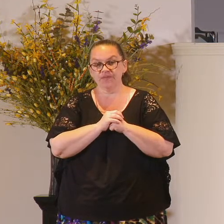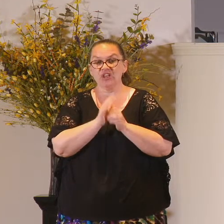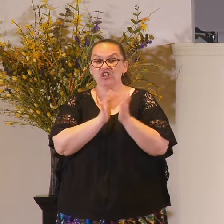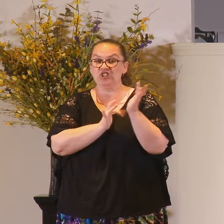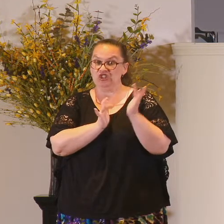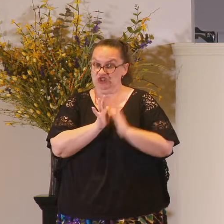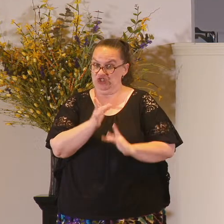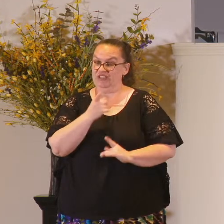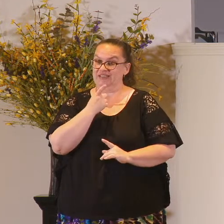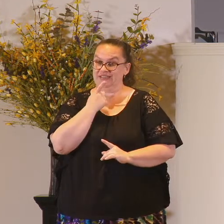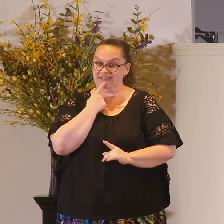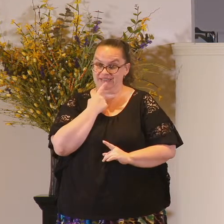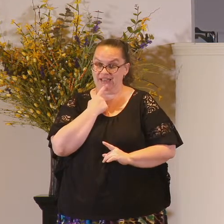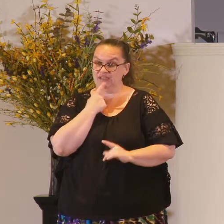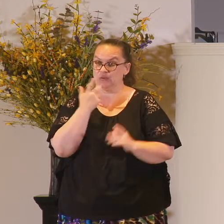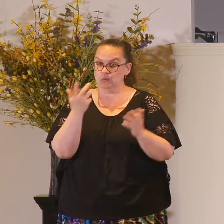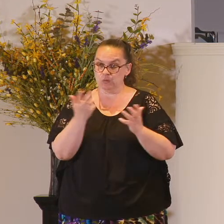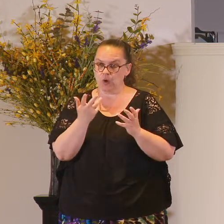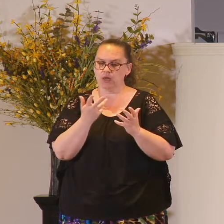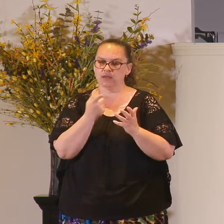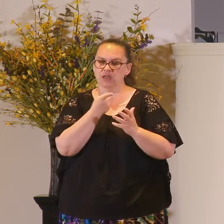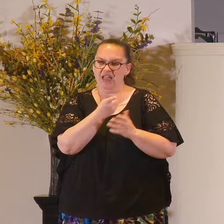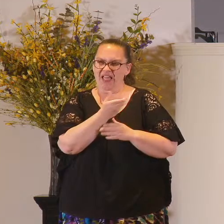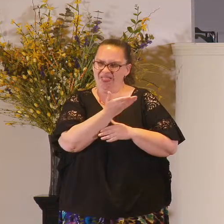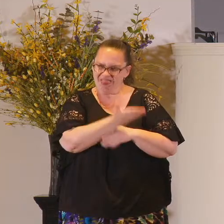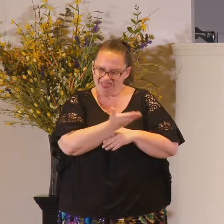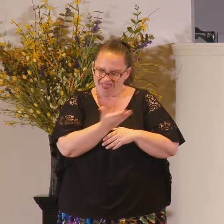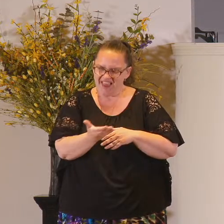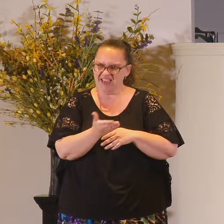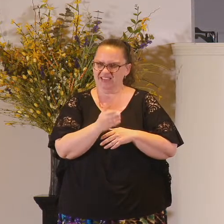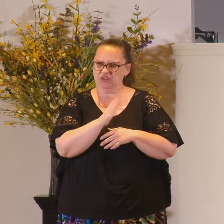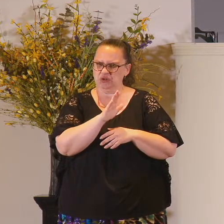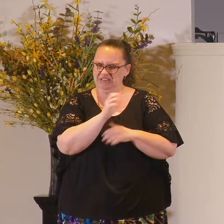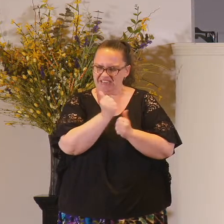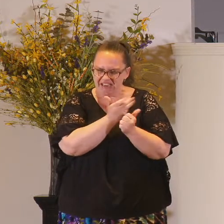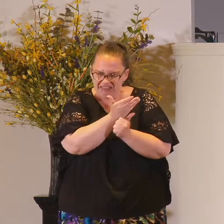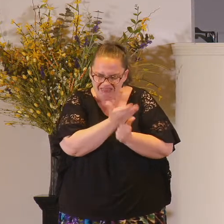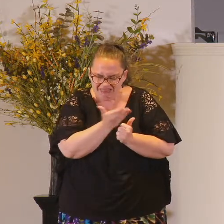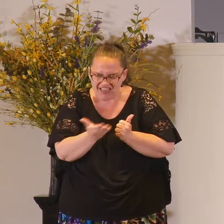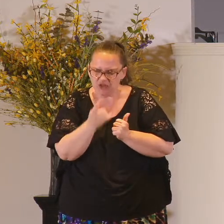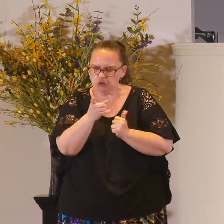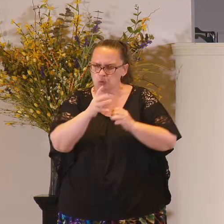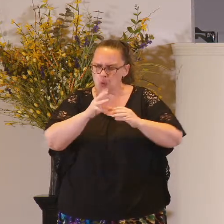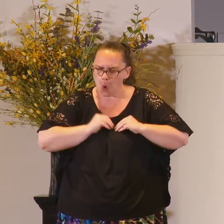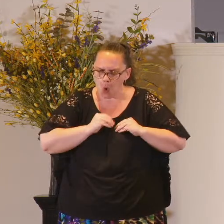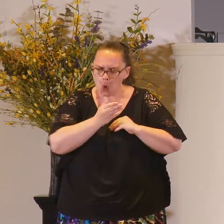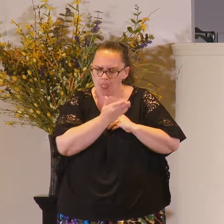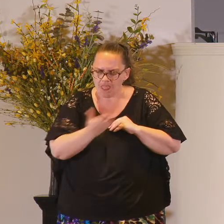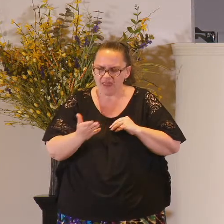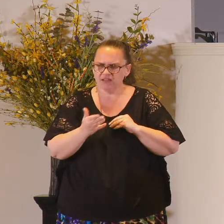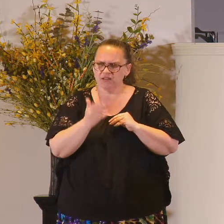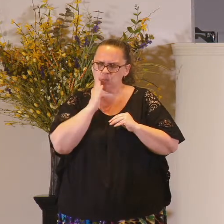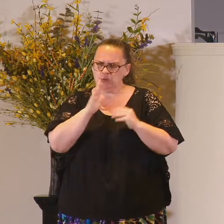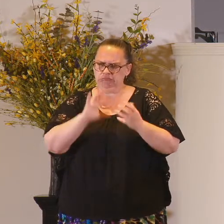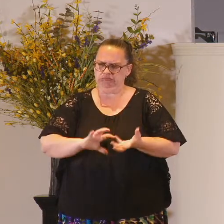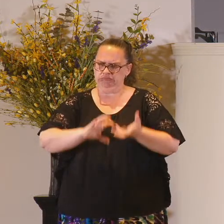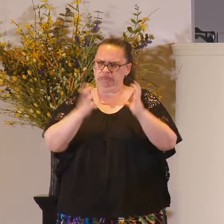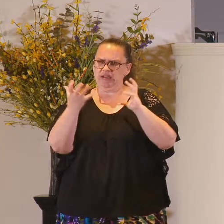Jesus says that preoccupation of material things trivializes discipleship.